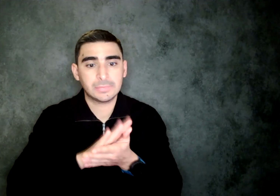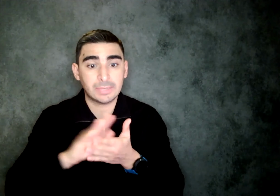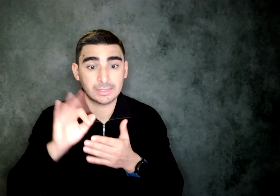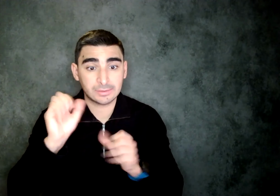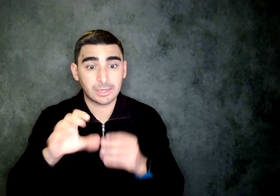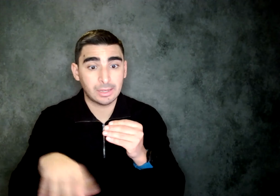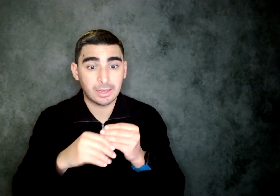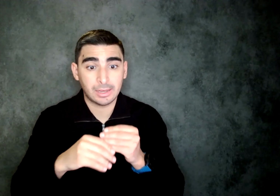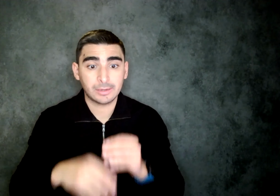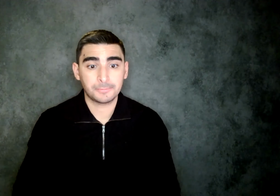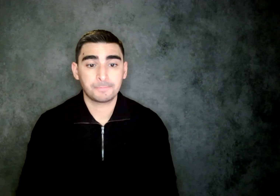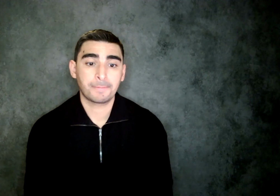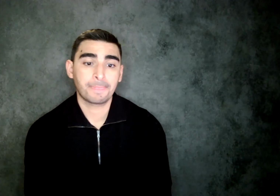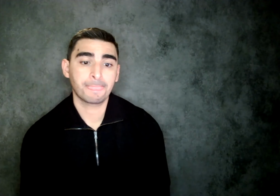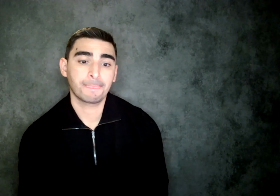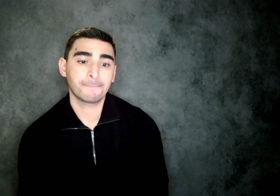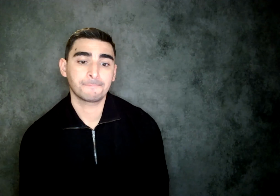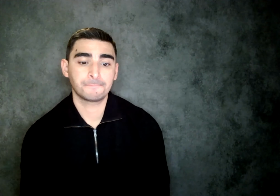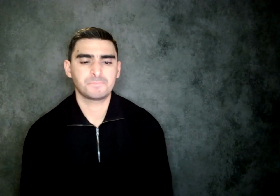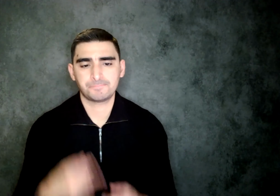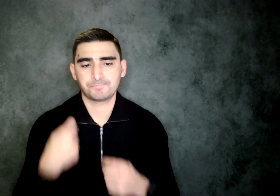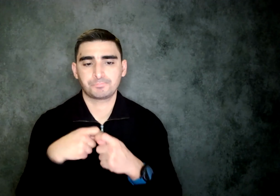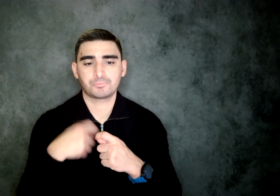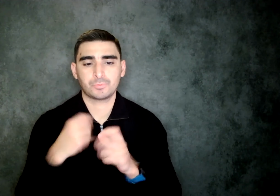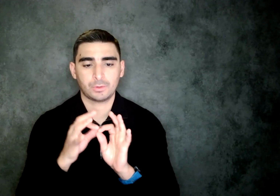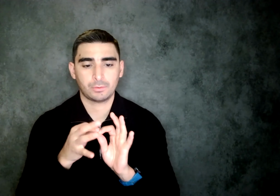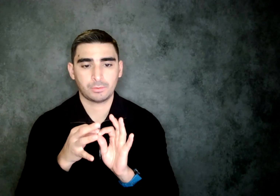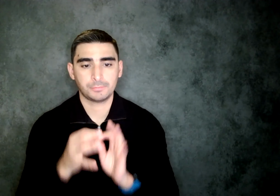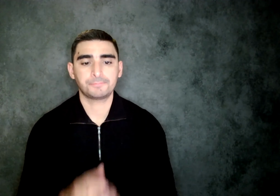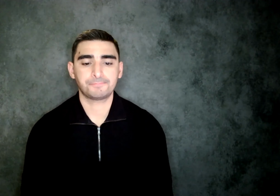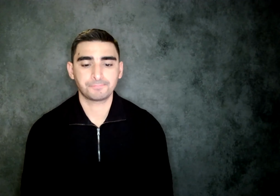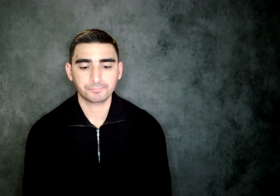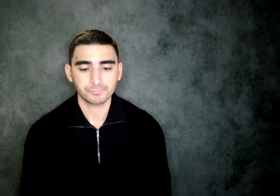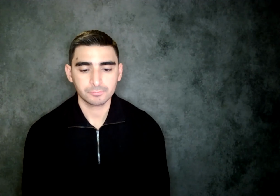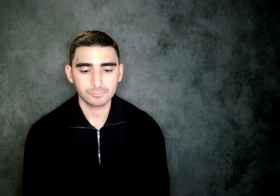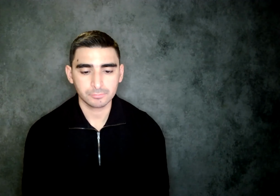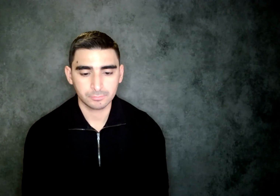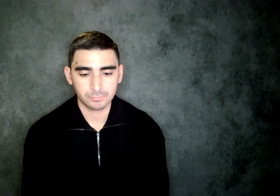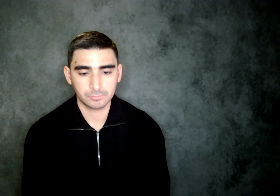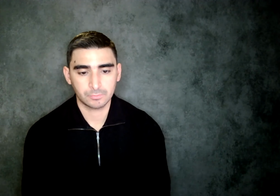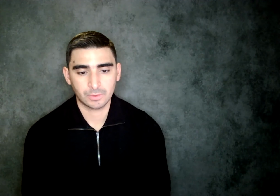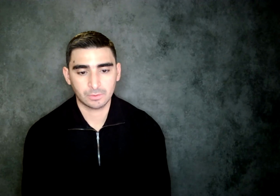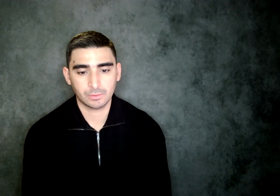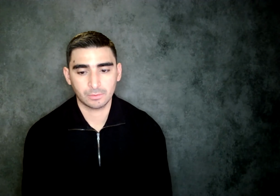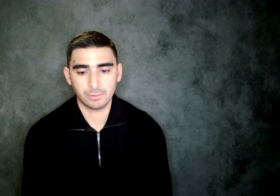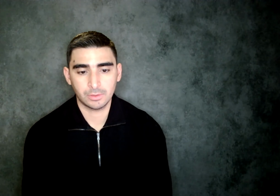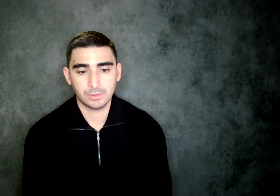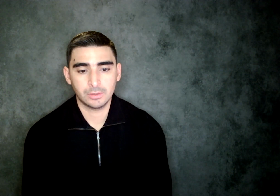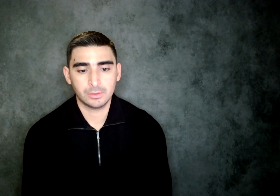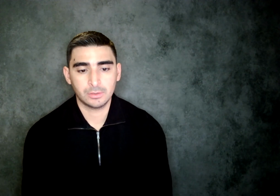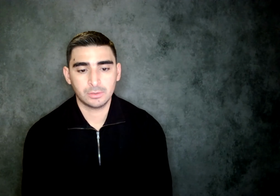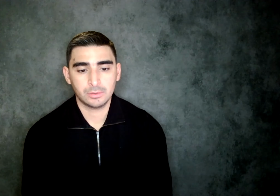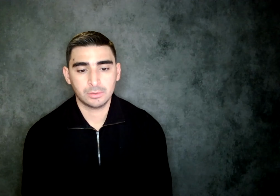possible. Y lo último que quisiera compartir es, recuerden, cuando alguien muere a raíz del suicidio, hay trauma, hay más trauma y